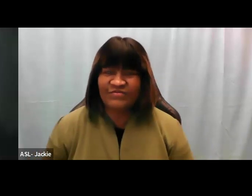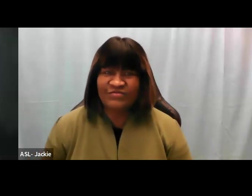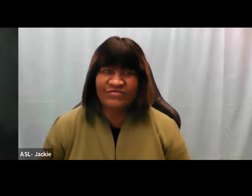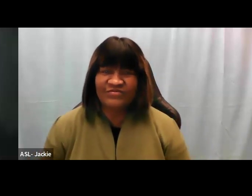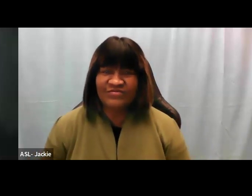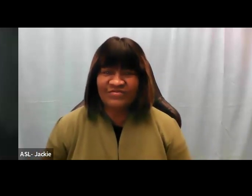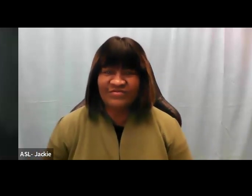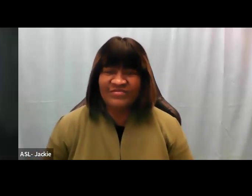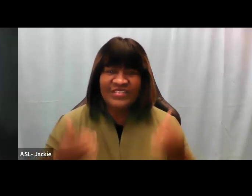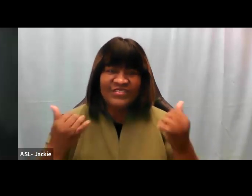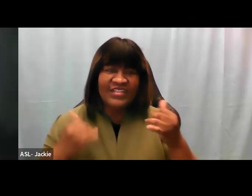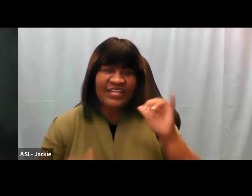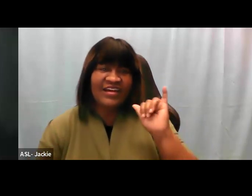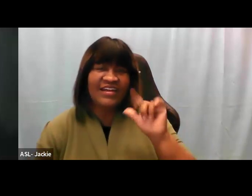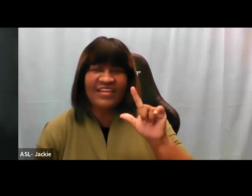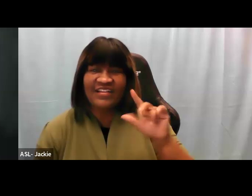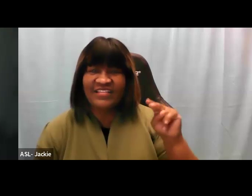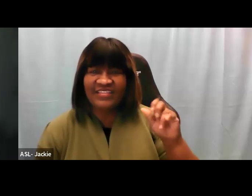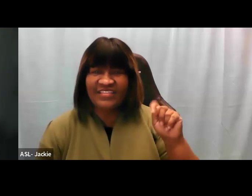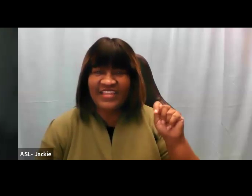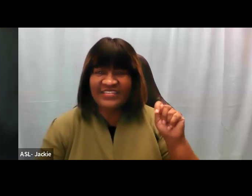to today's ILNet webinar.